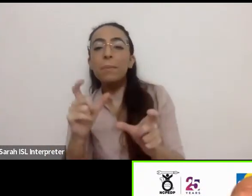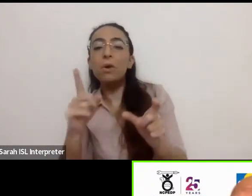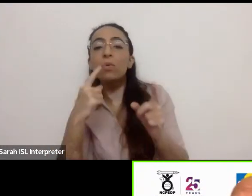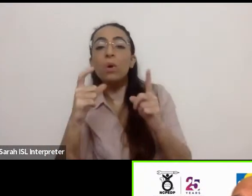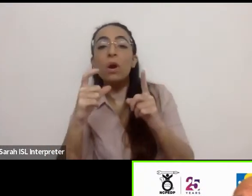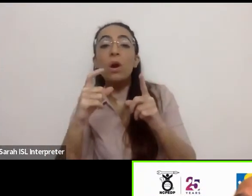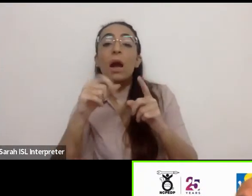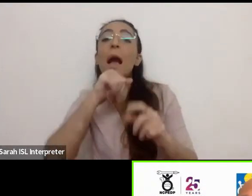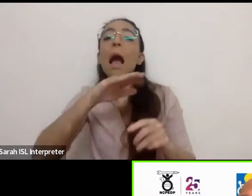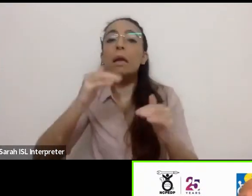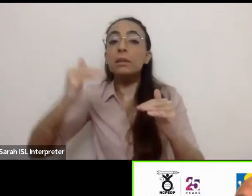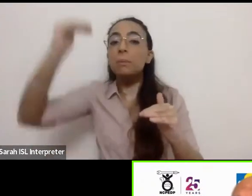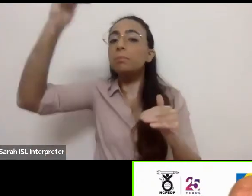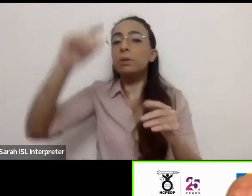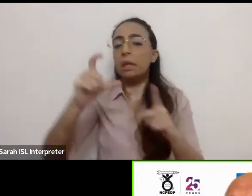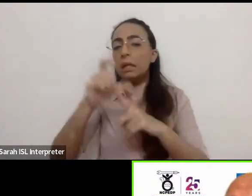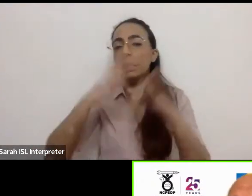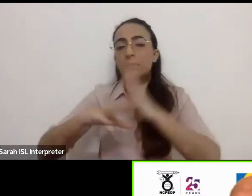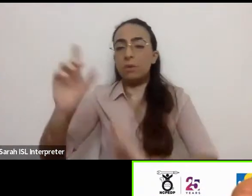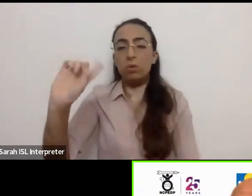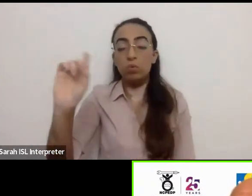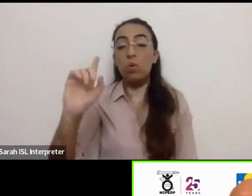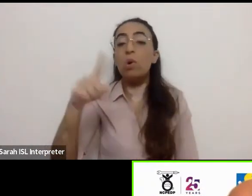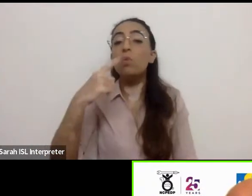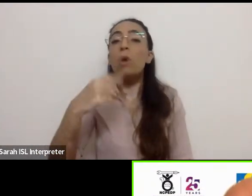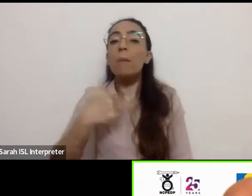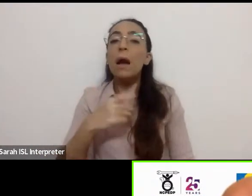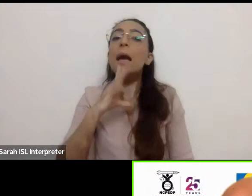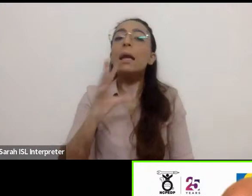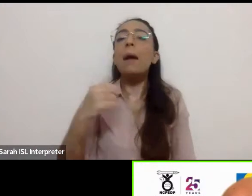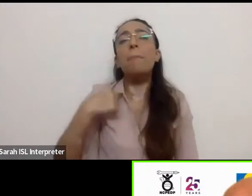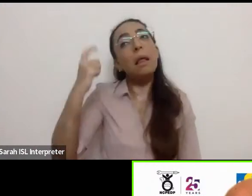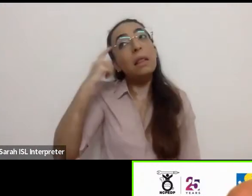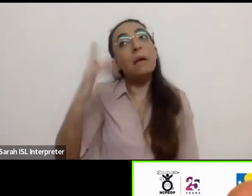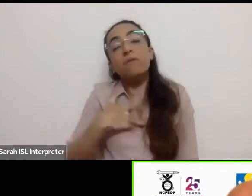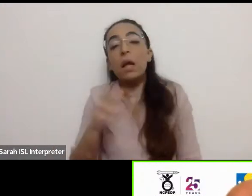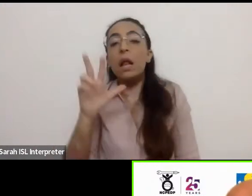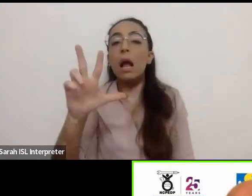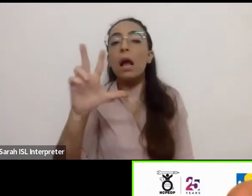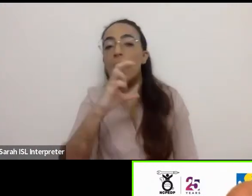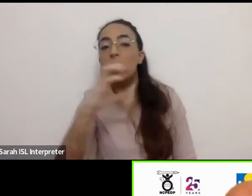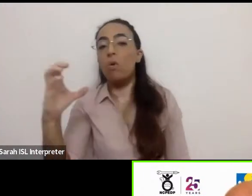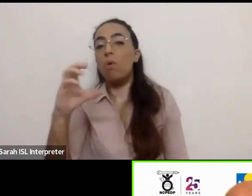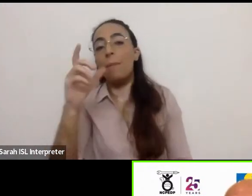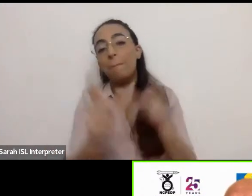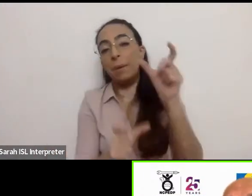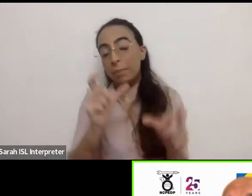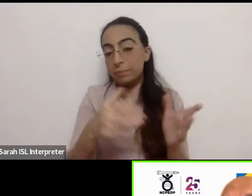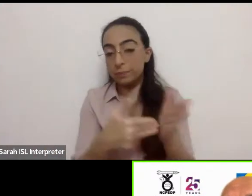of age, because, they may not be into the category of employment here. So,